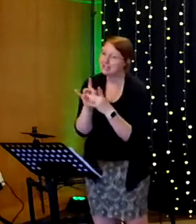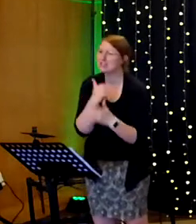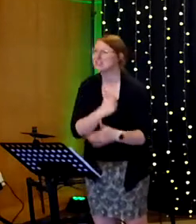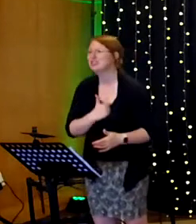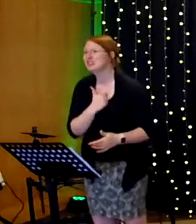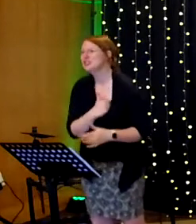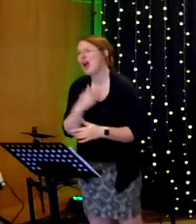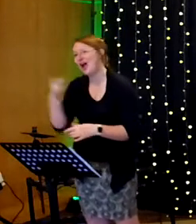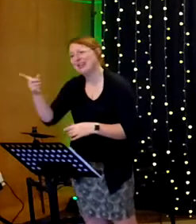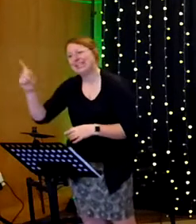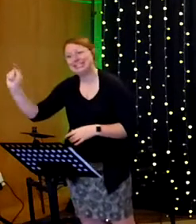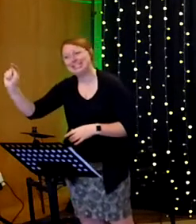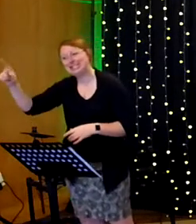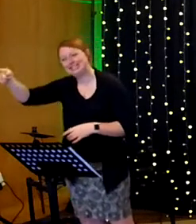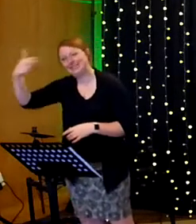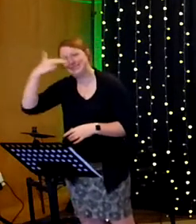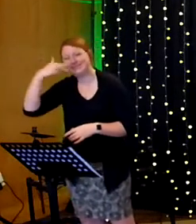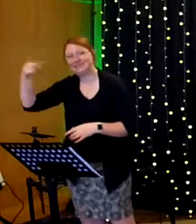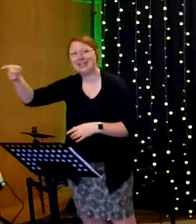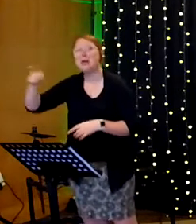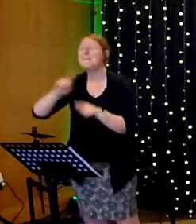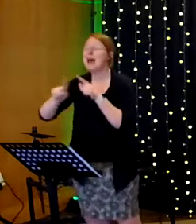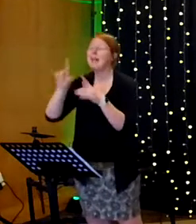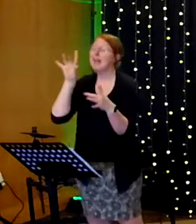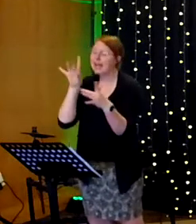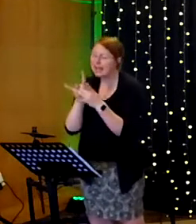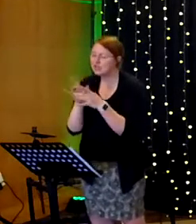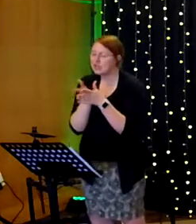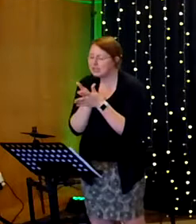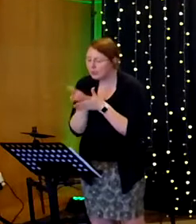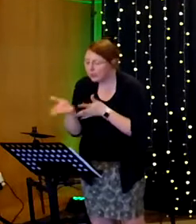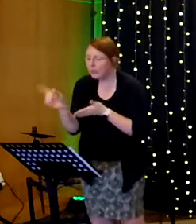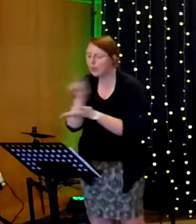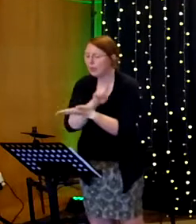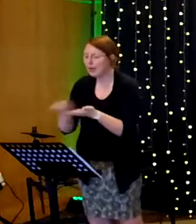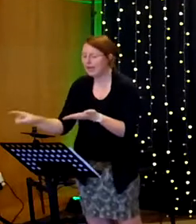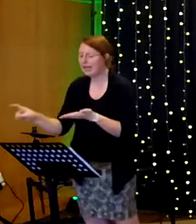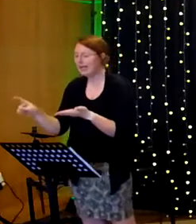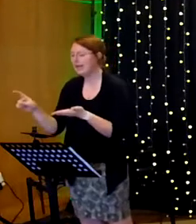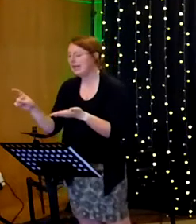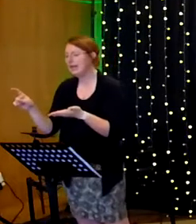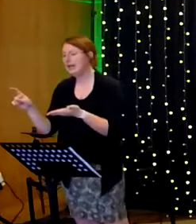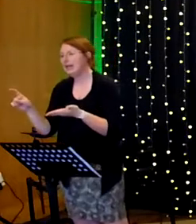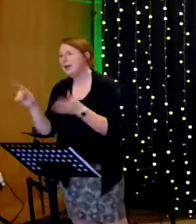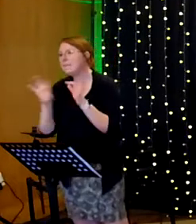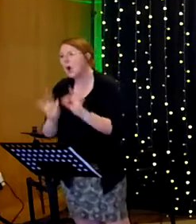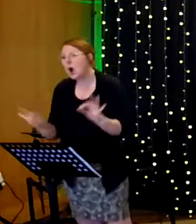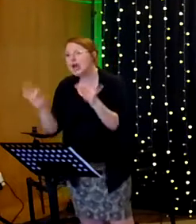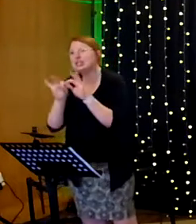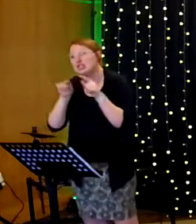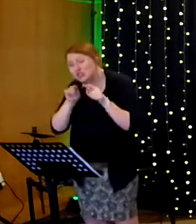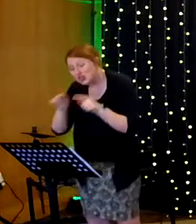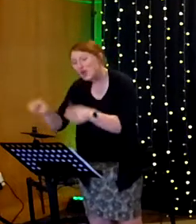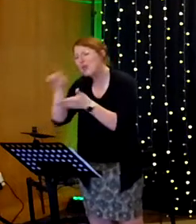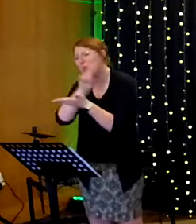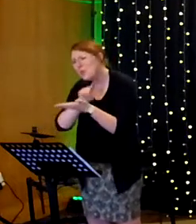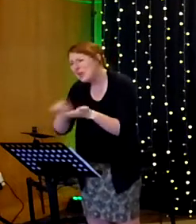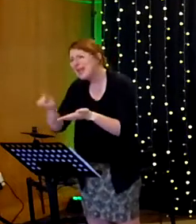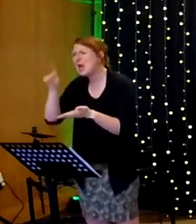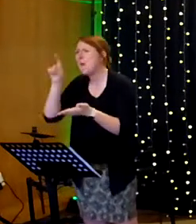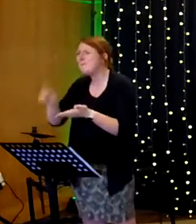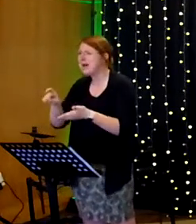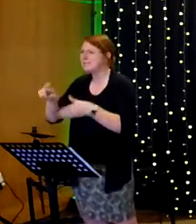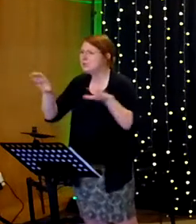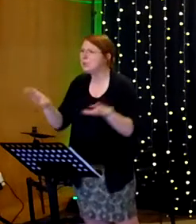the connection of the church is throughout the week. You know, this is where the you actually start to feel like